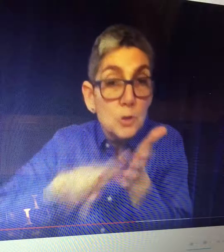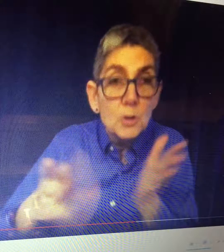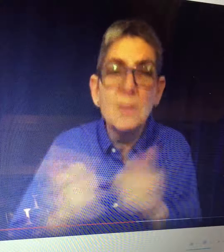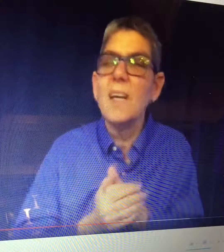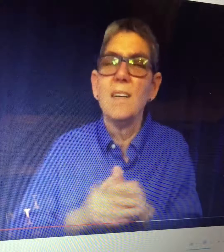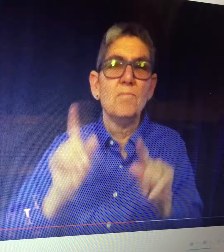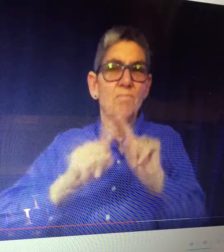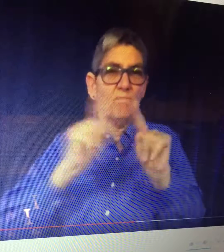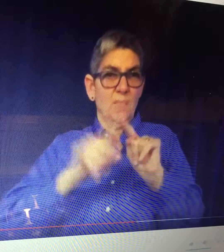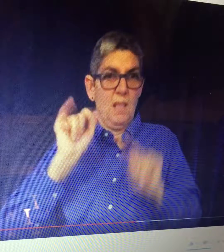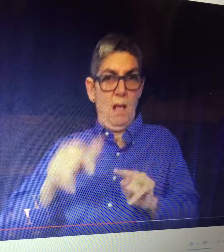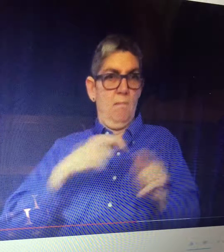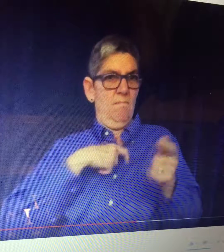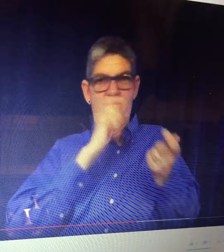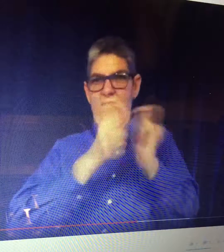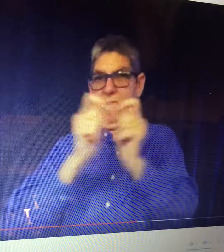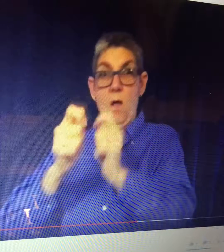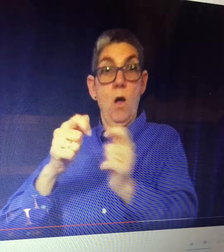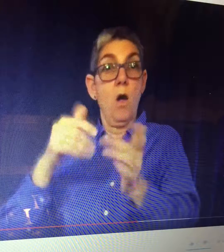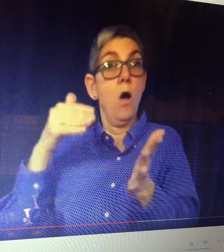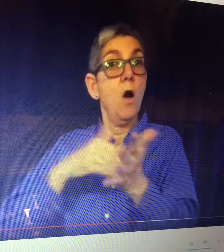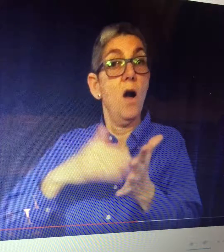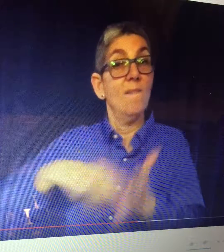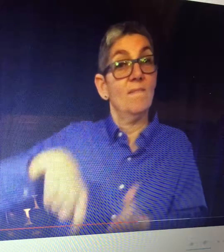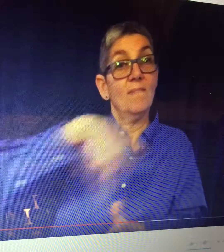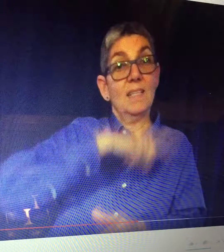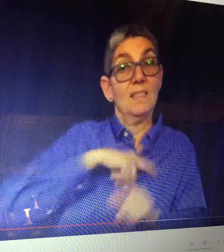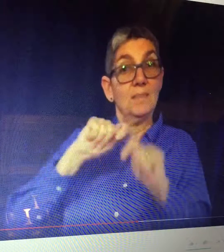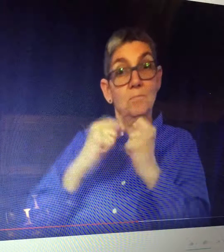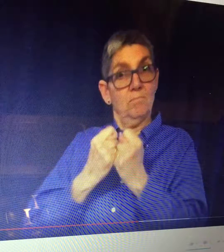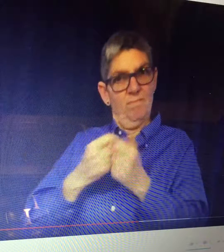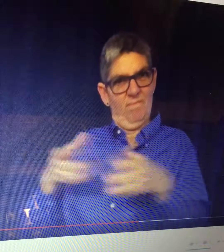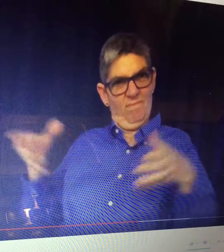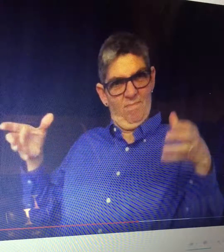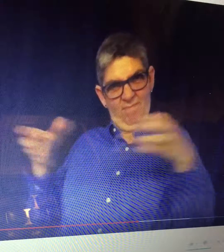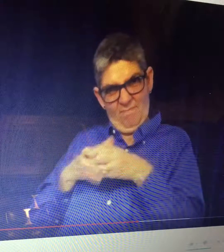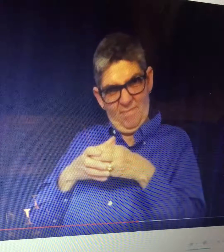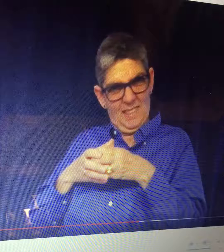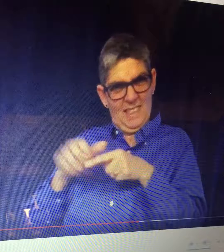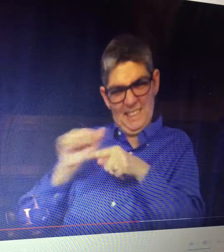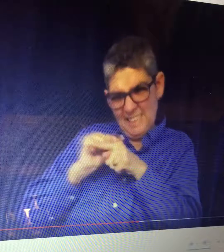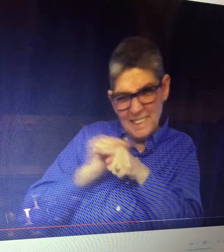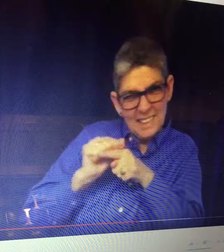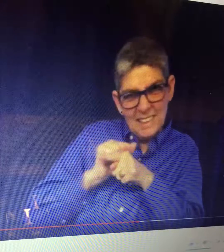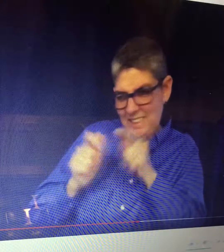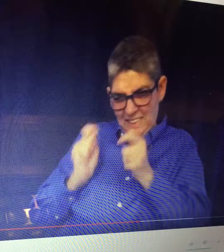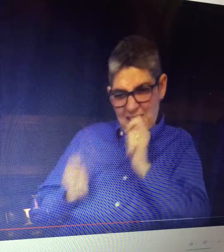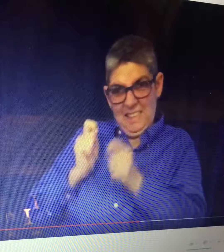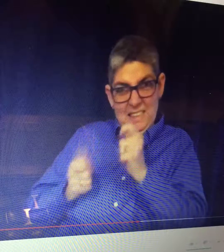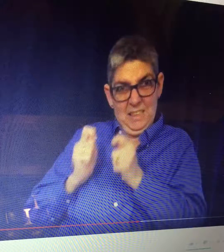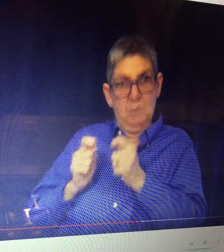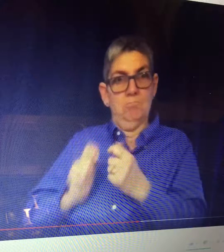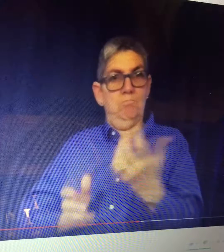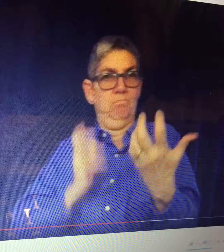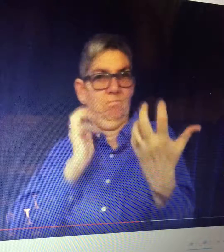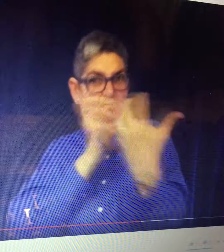of hearing, you can do the research and see the difference between them. As a team, you can come together and